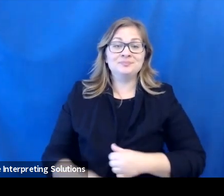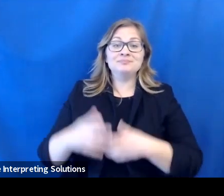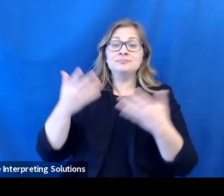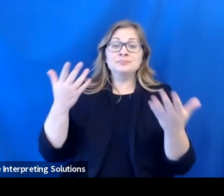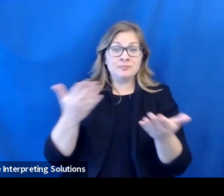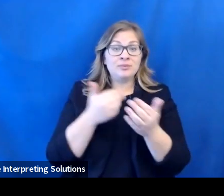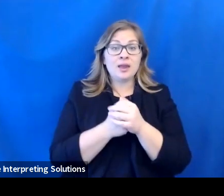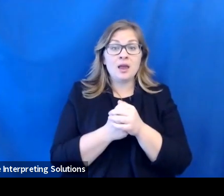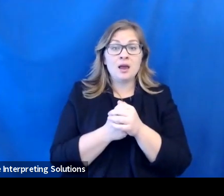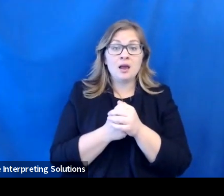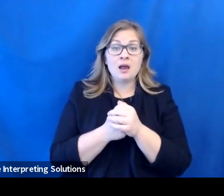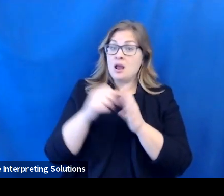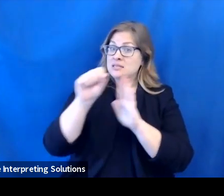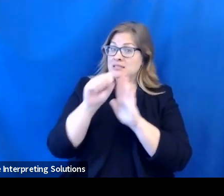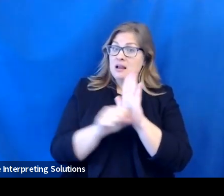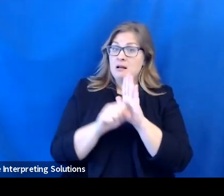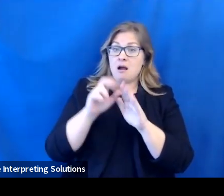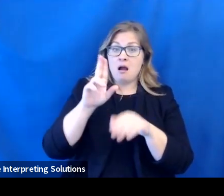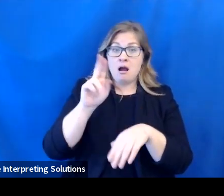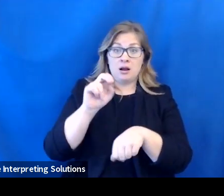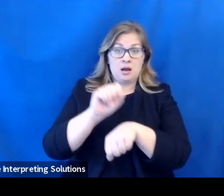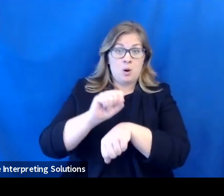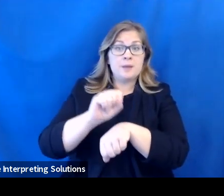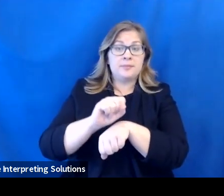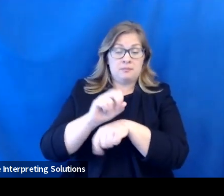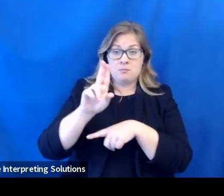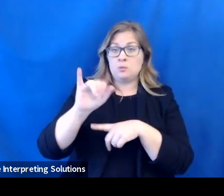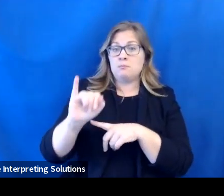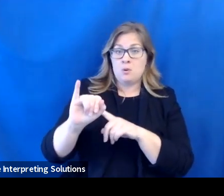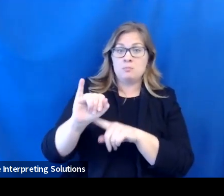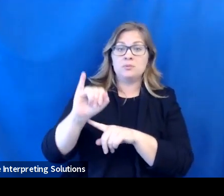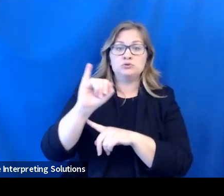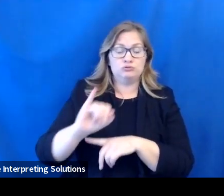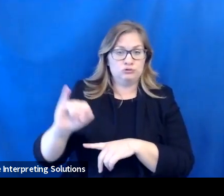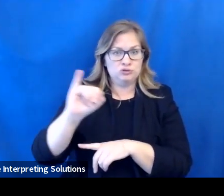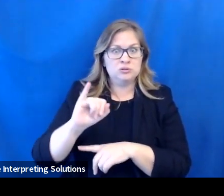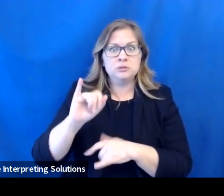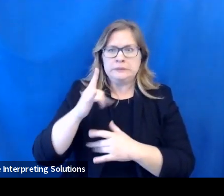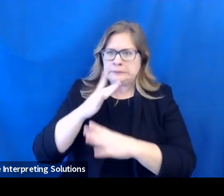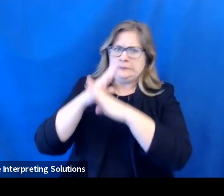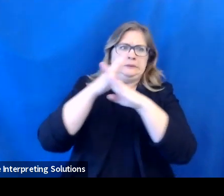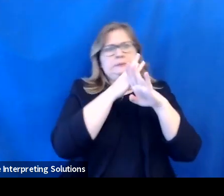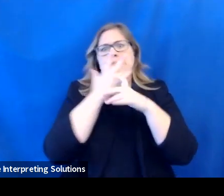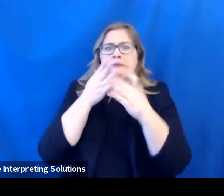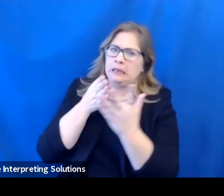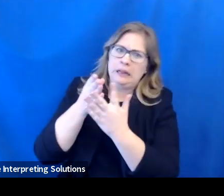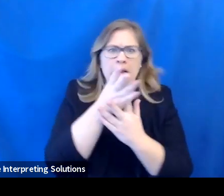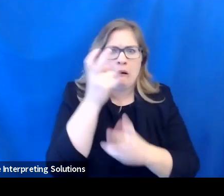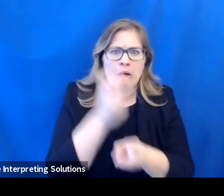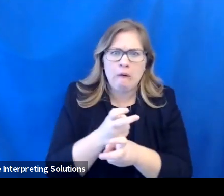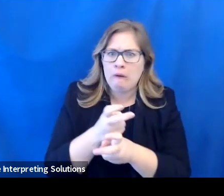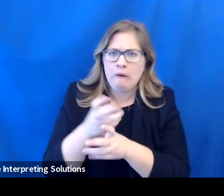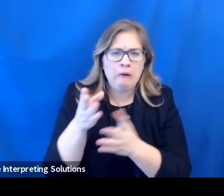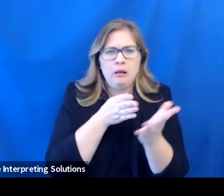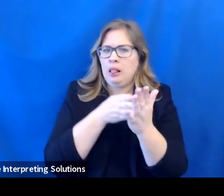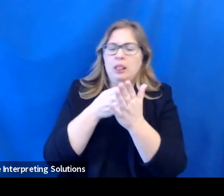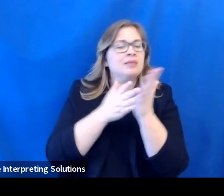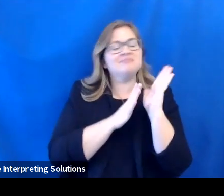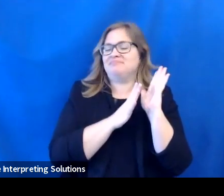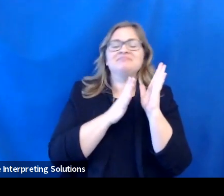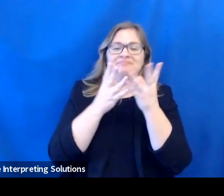program. We've been removing barriers to get more people the benefits they deserve. We've opened up our call lines to get people